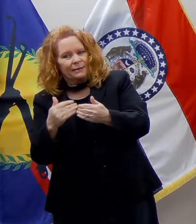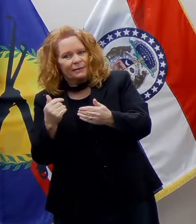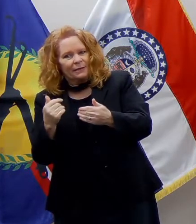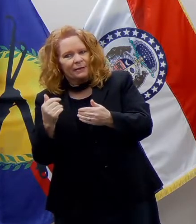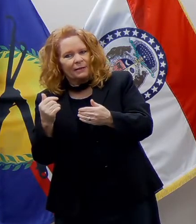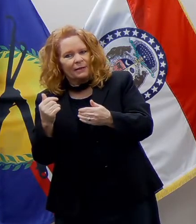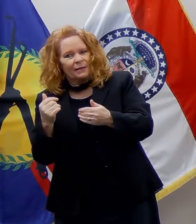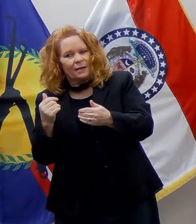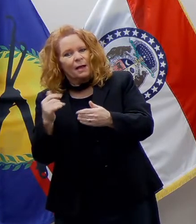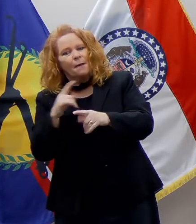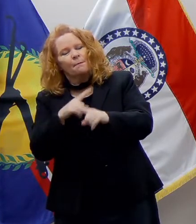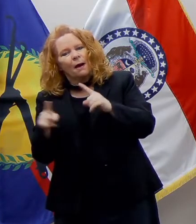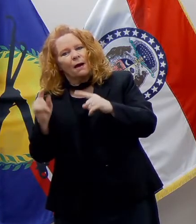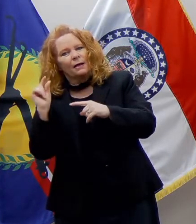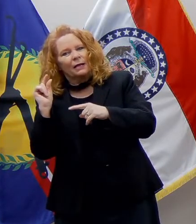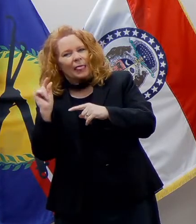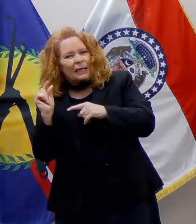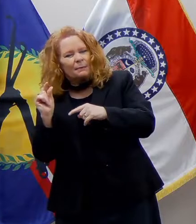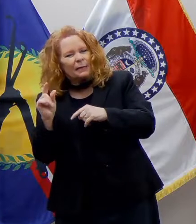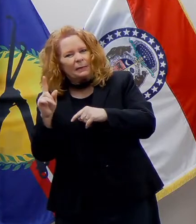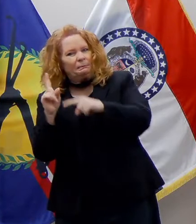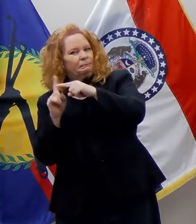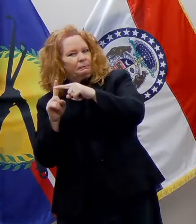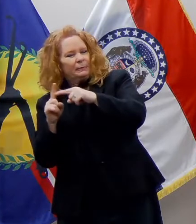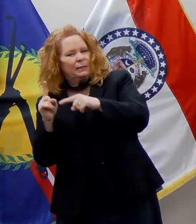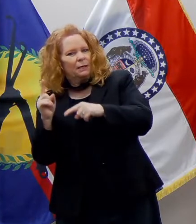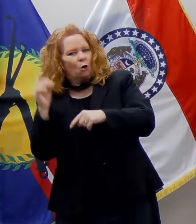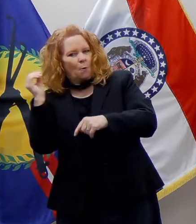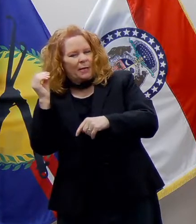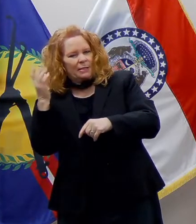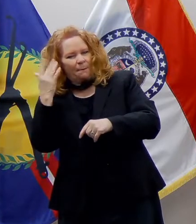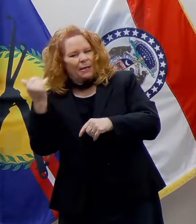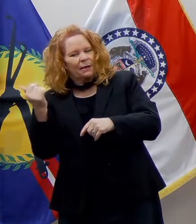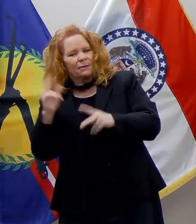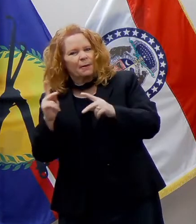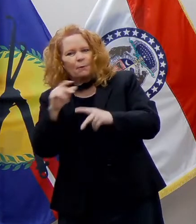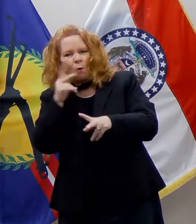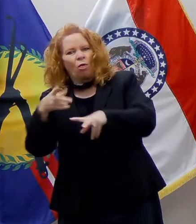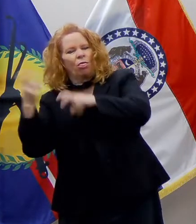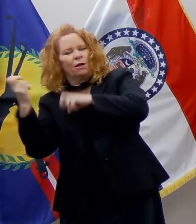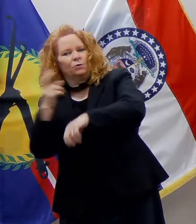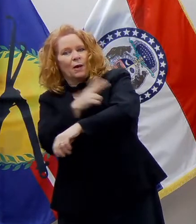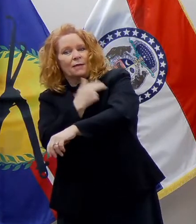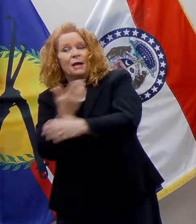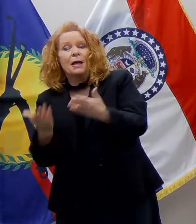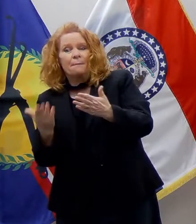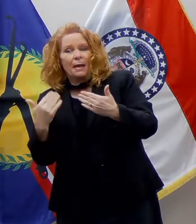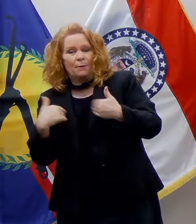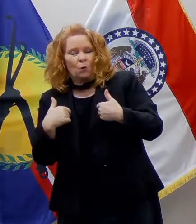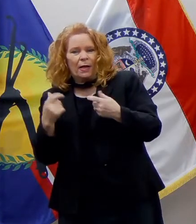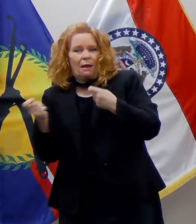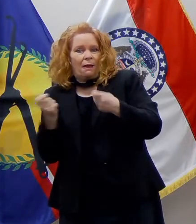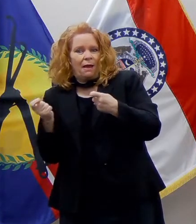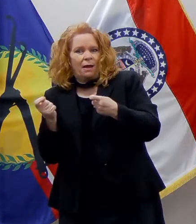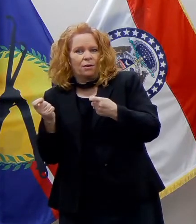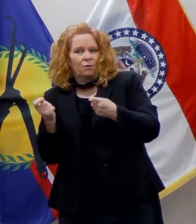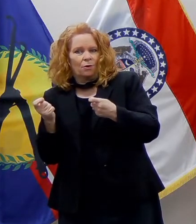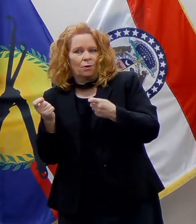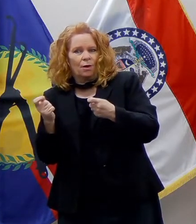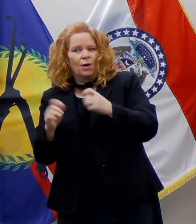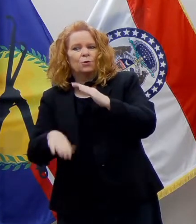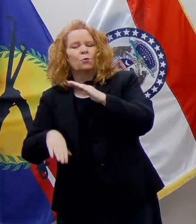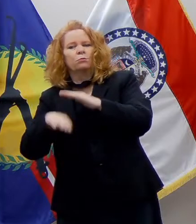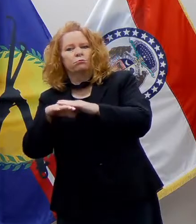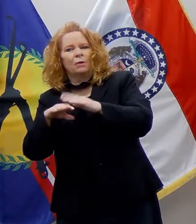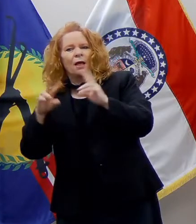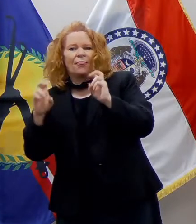and the fact that it may not lead to as many hospitalizations and deaths could actually get us over that threshold that we need to reach, like a herd immunity,